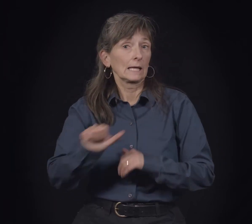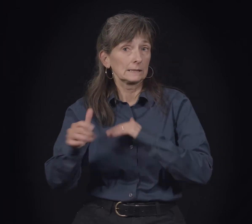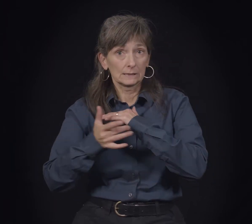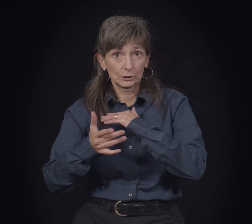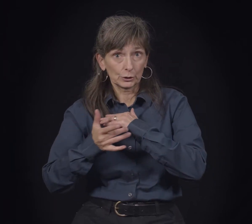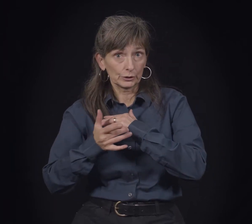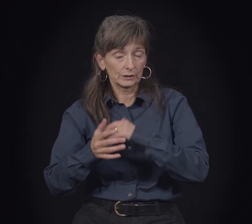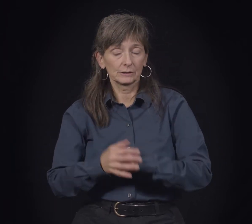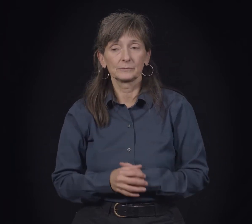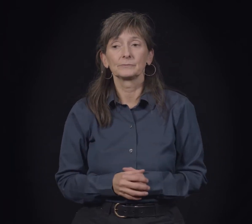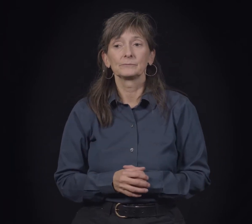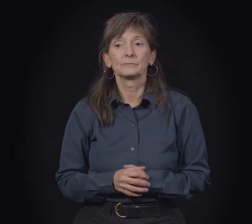design of public spaces,